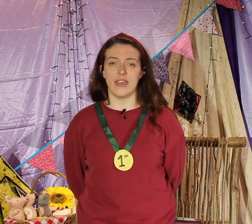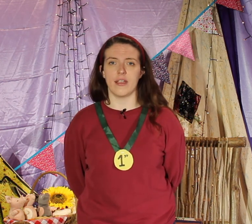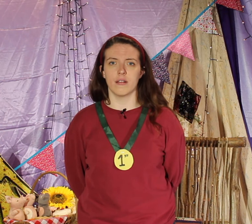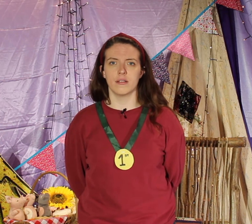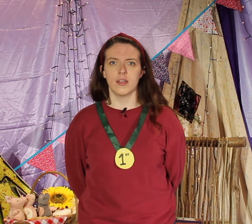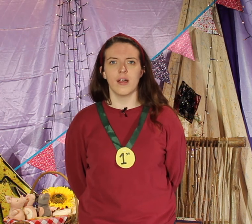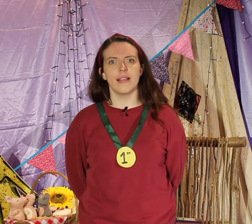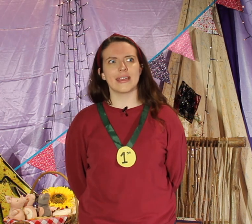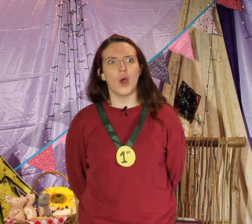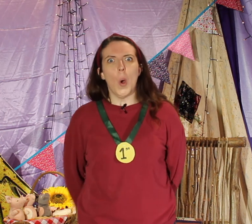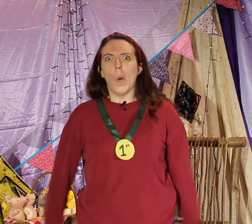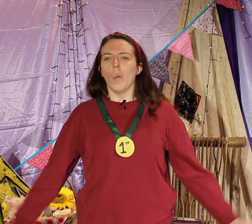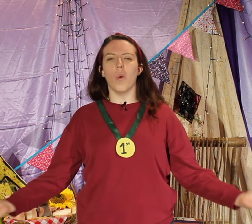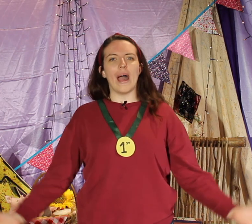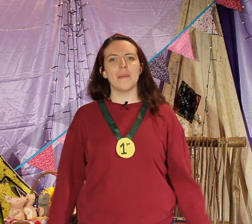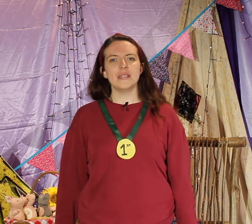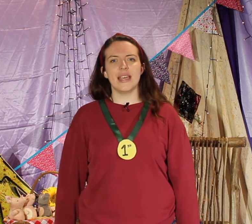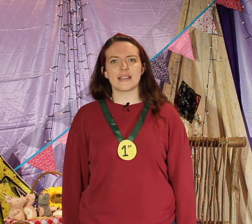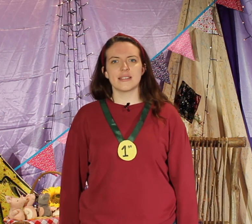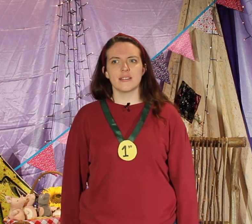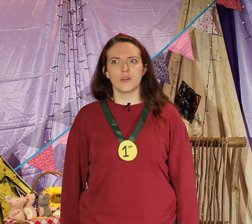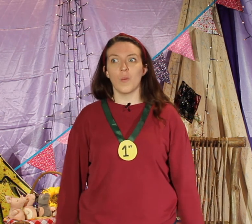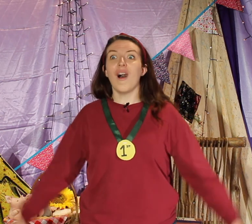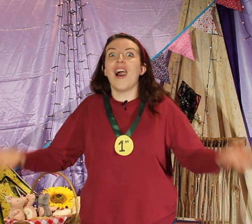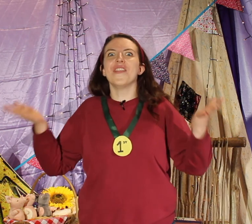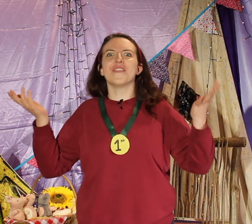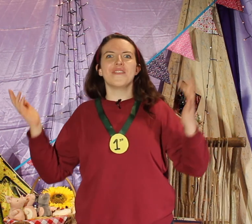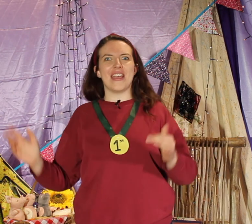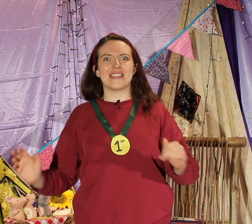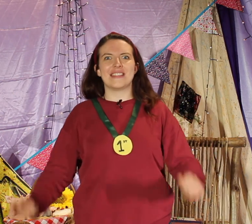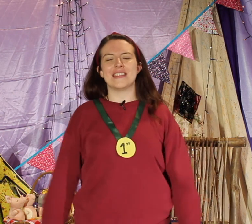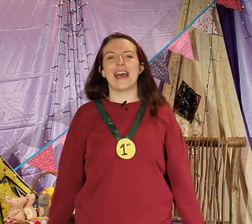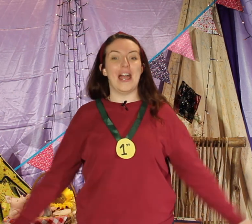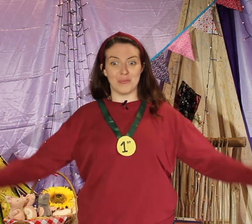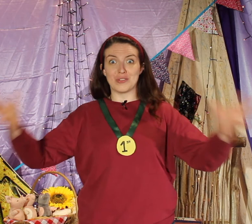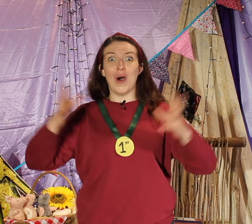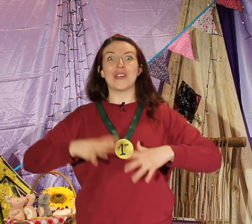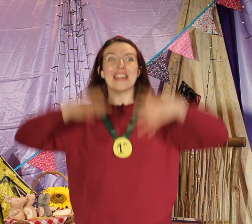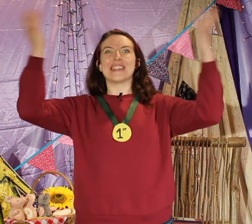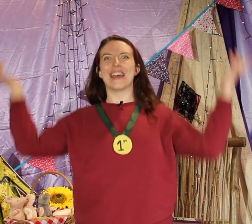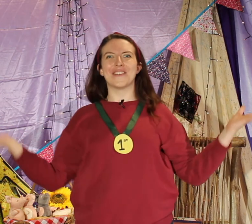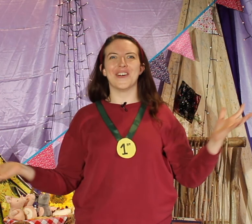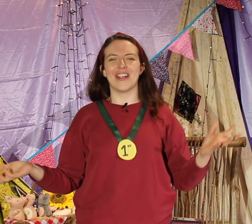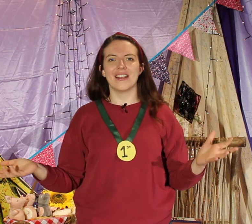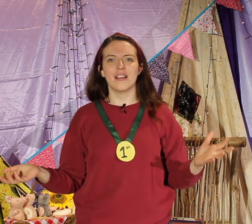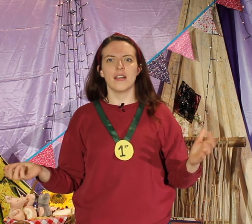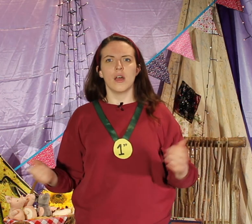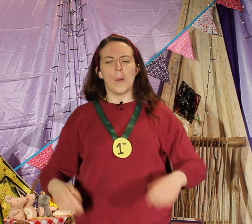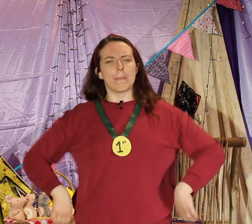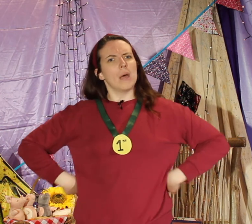there. Like, what happened next? What other events did the animals all get together for?